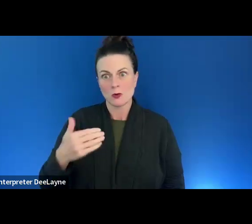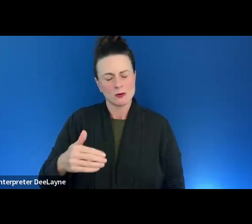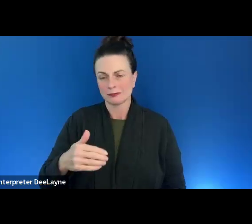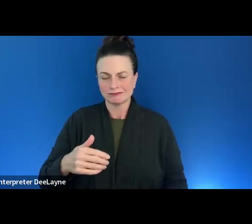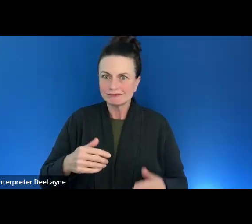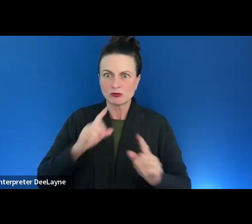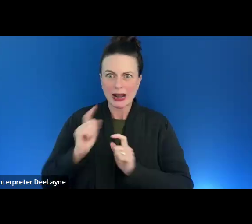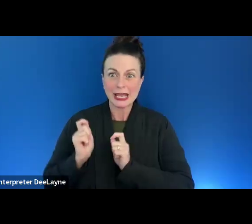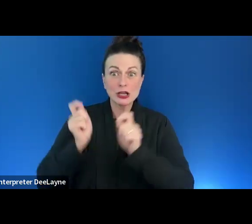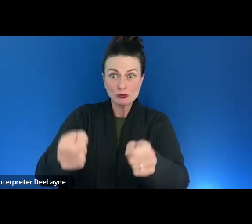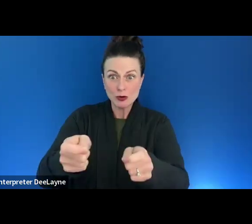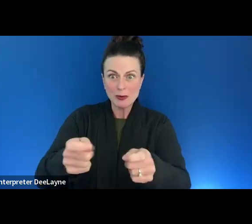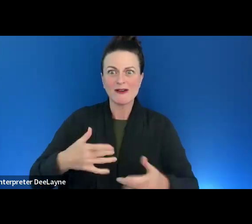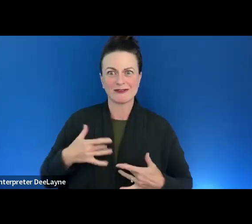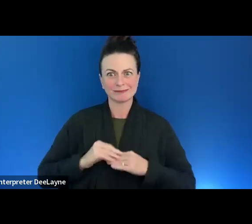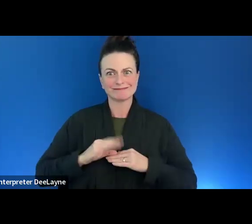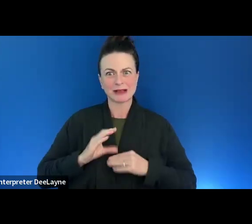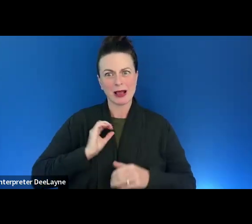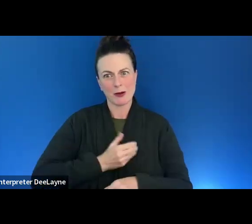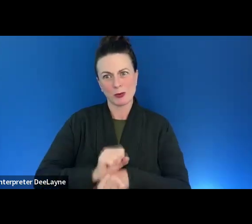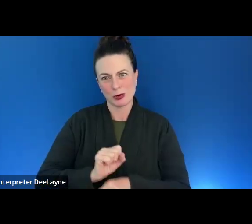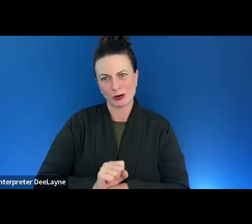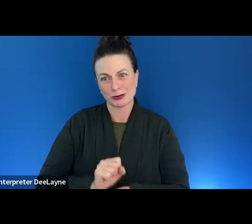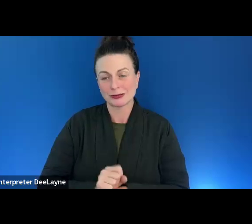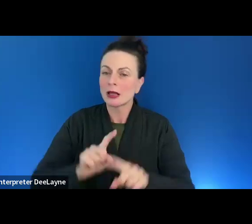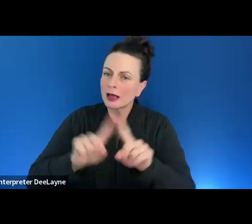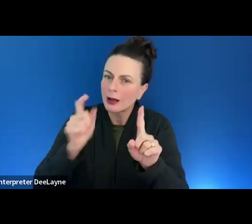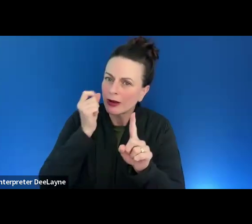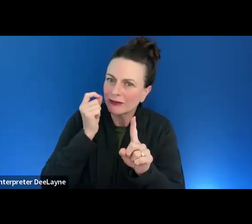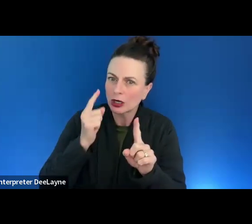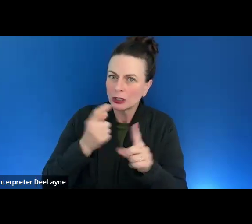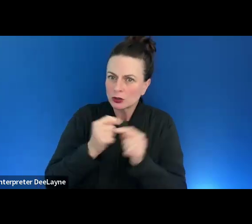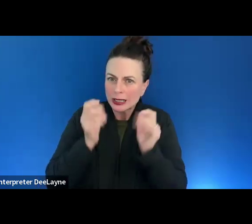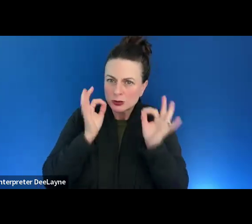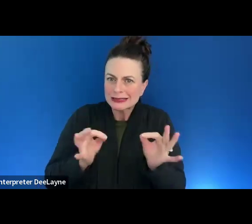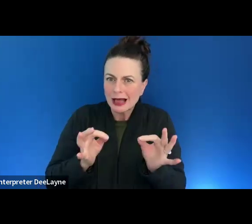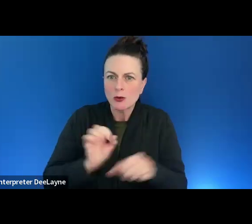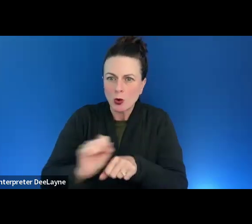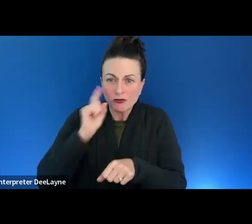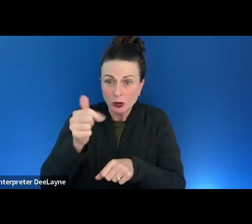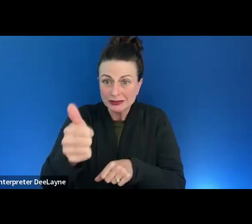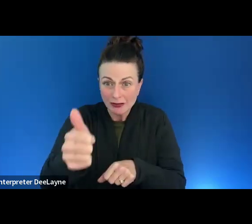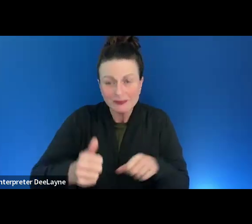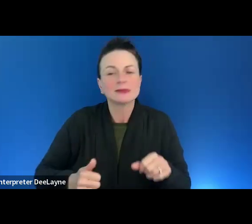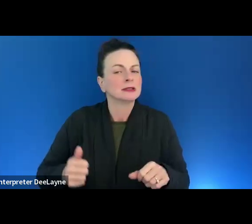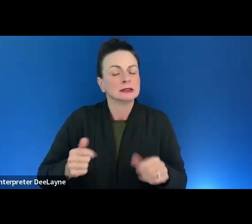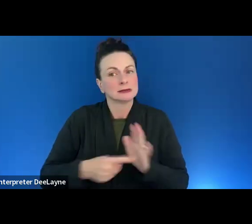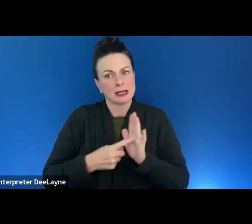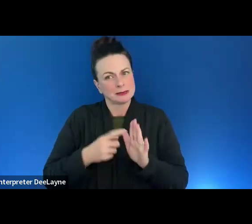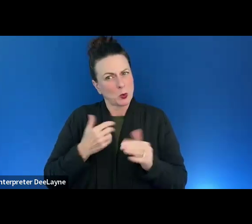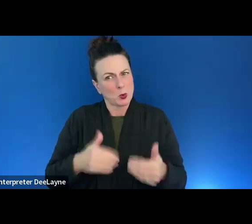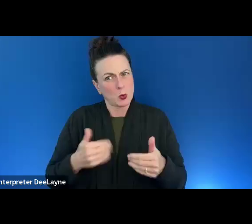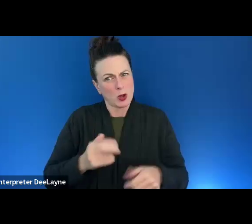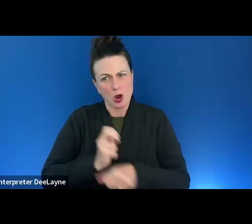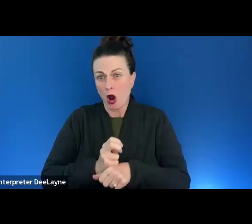really contribute in a way that makes us feel good about our work. However, when you're making the decision to be an entrepreneur, sometimes it can be difficult,